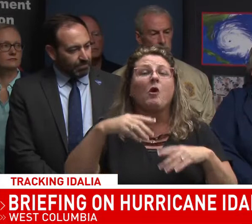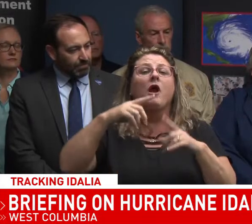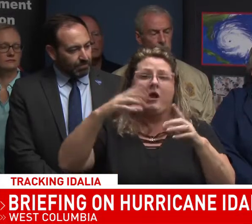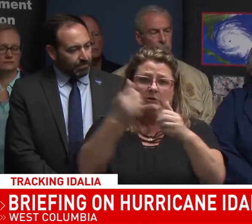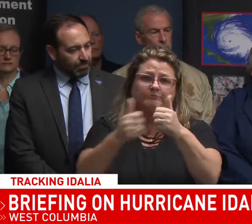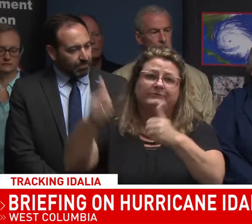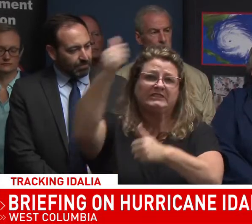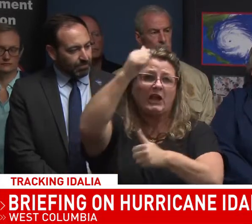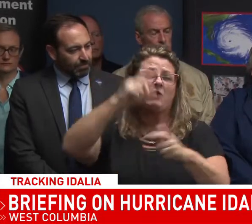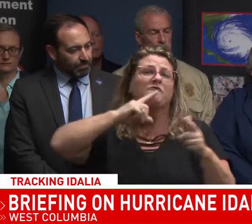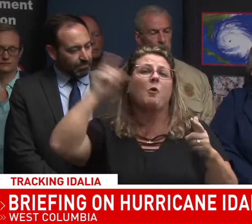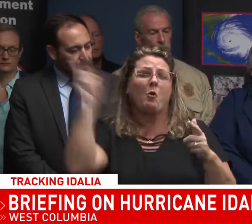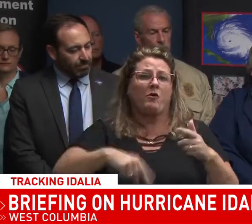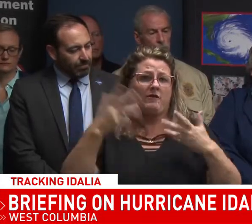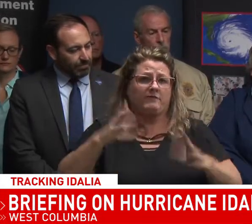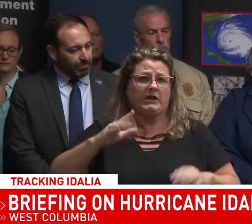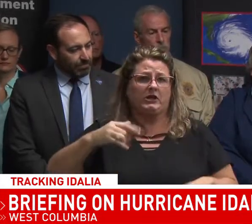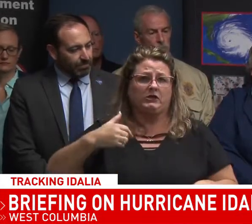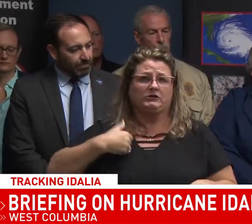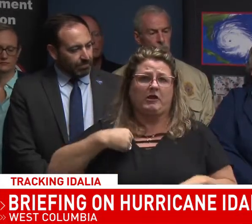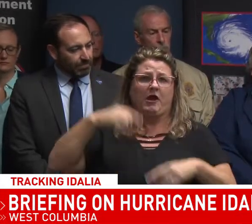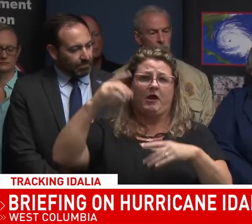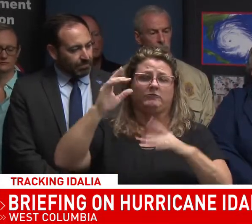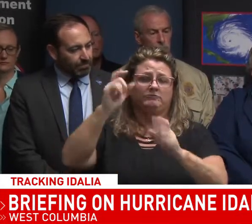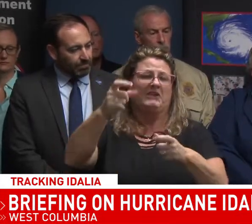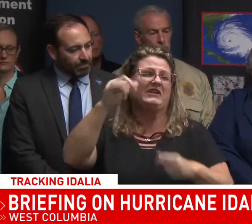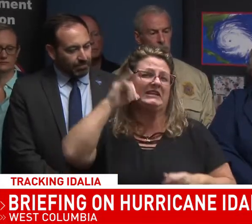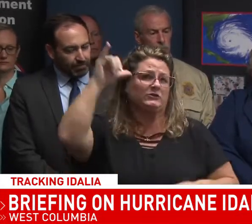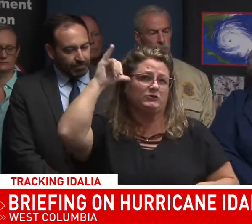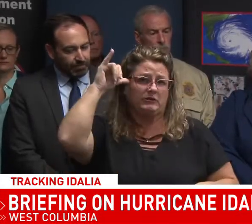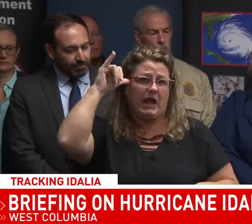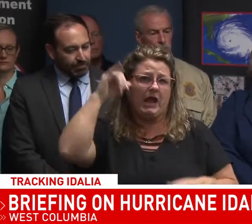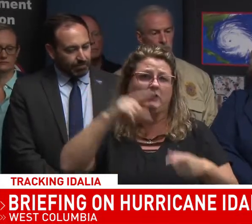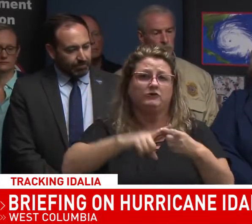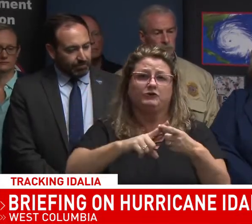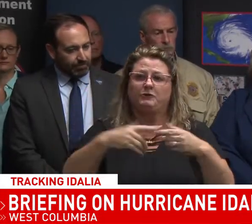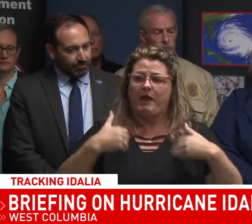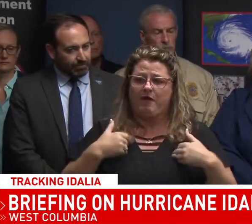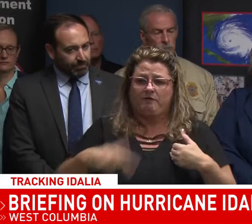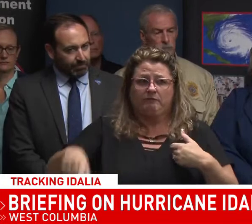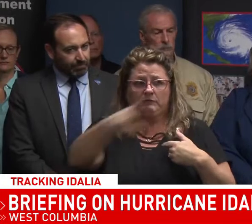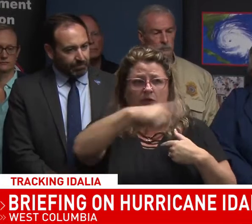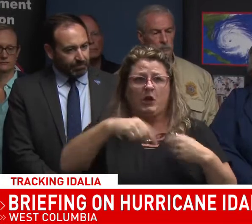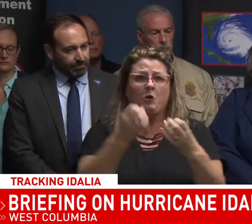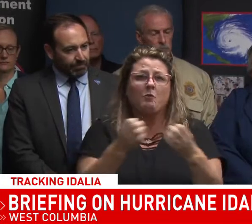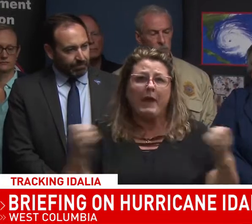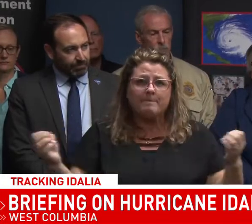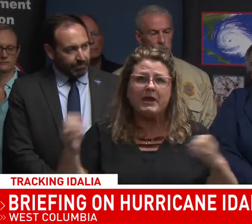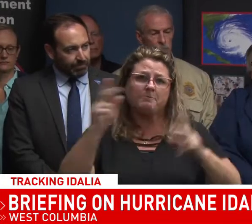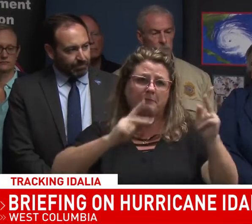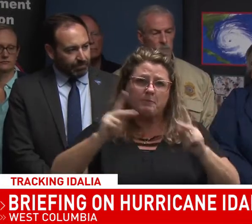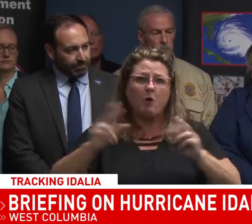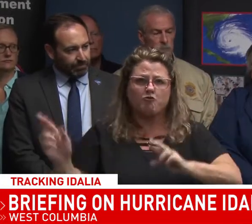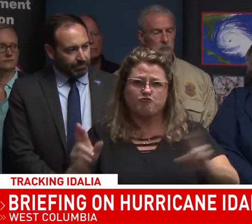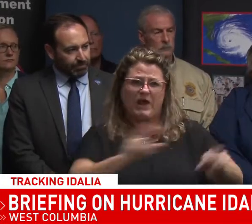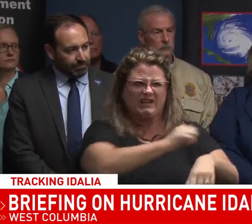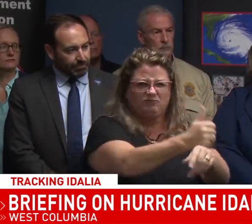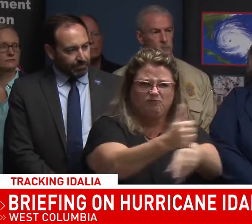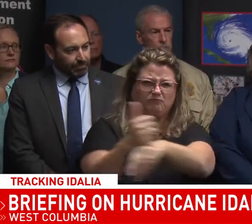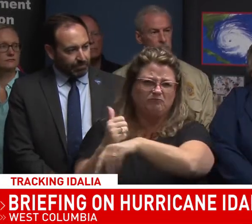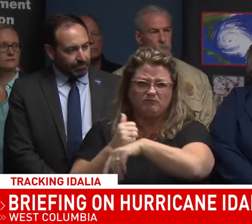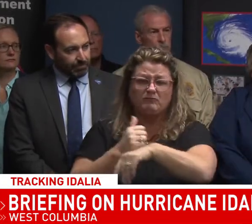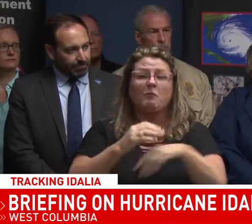order, which I issued yesterday, that allows us to move people and equipment much more quickly. We are not going to have